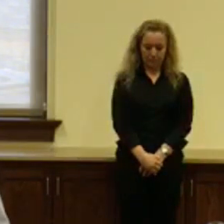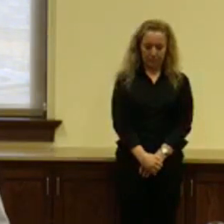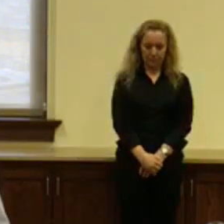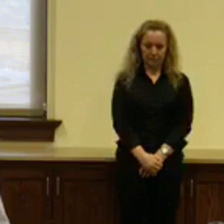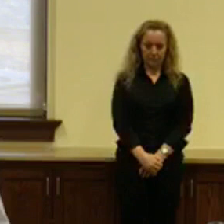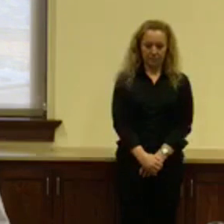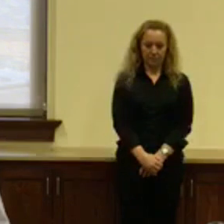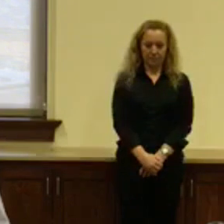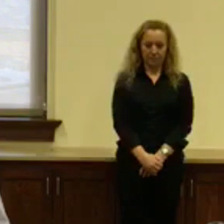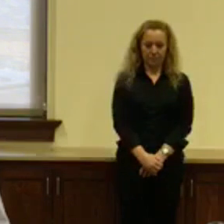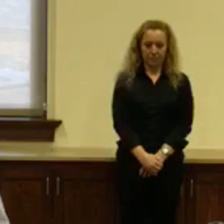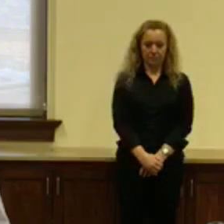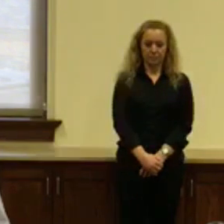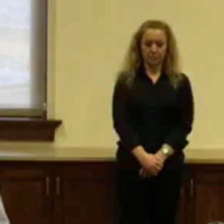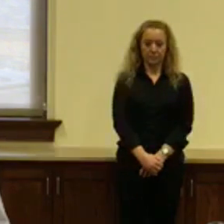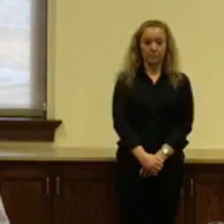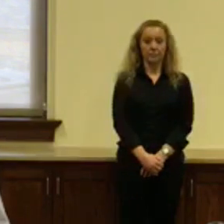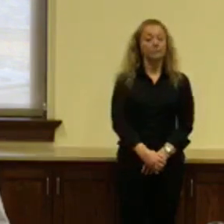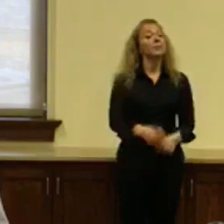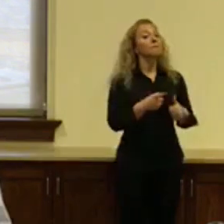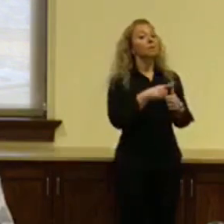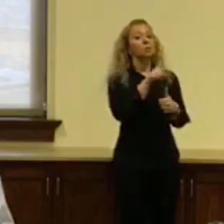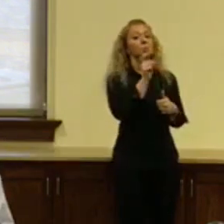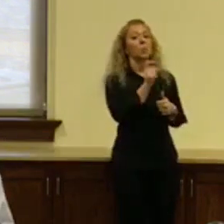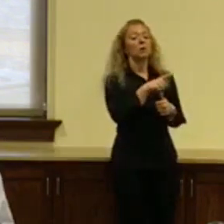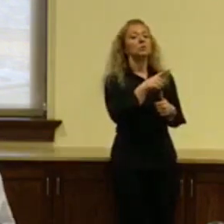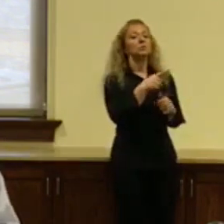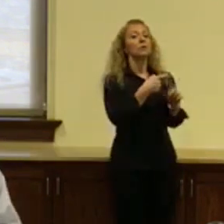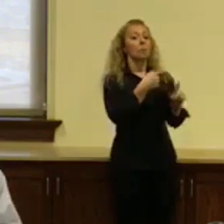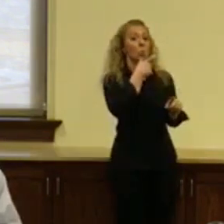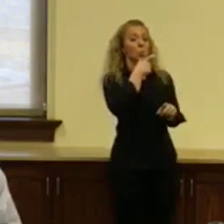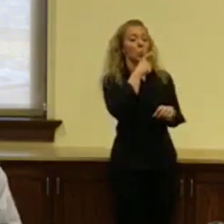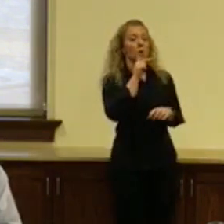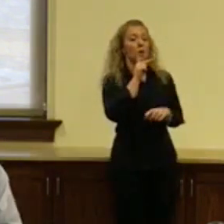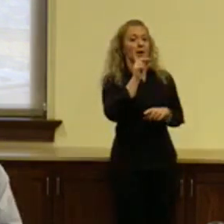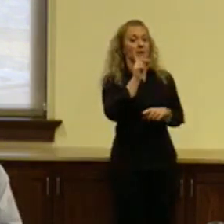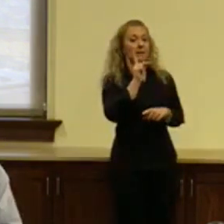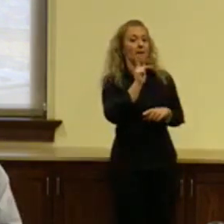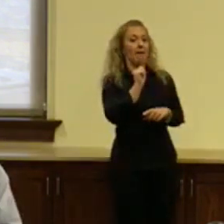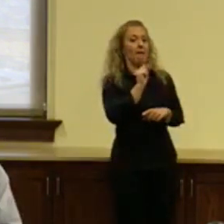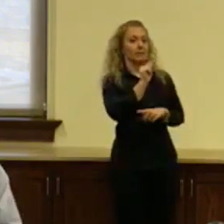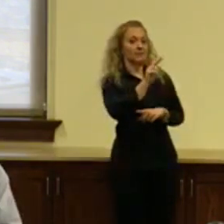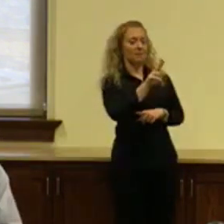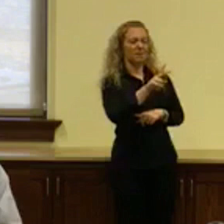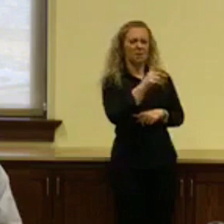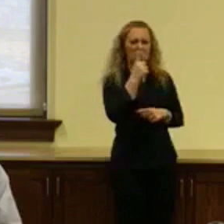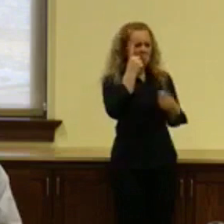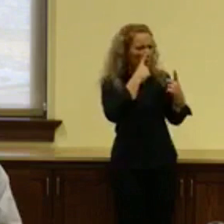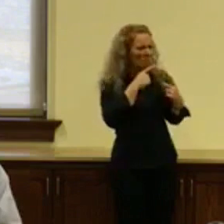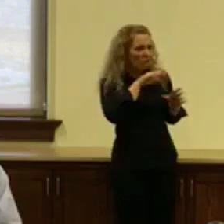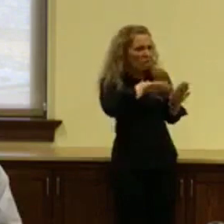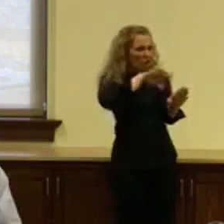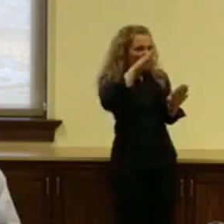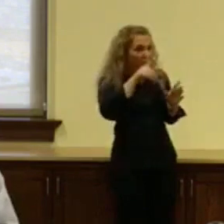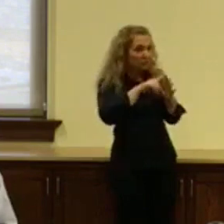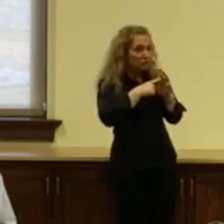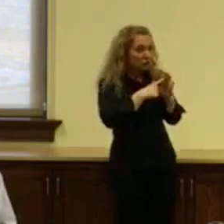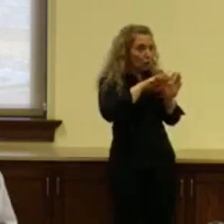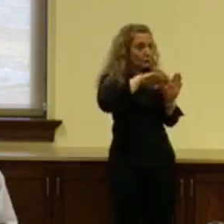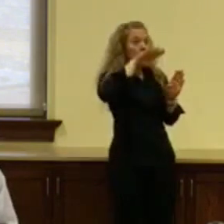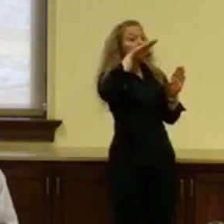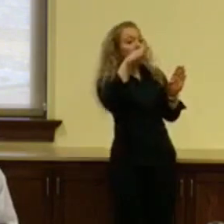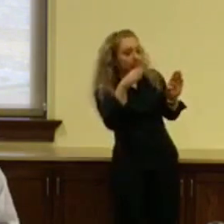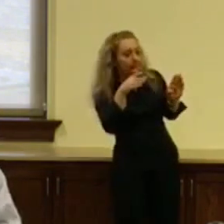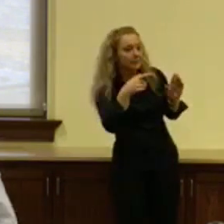The first question is from KDKA Television. Are we beginning to bend the curve in Allegheny County? Have the number